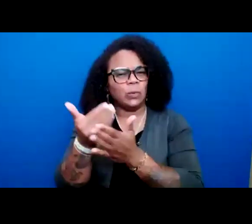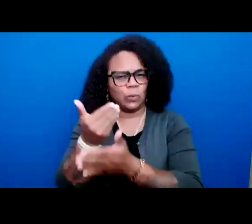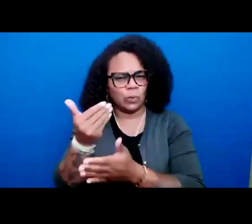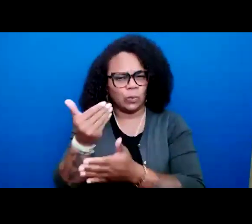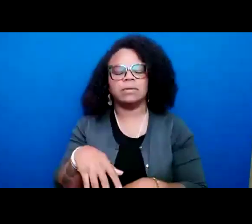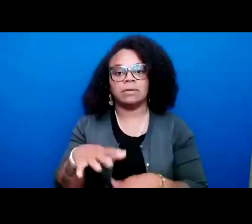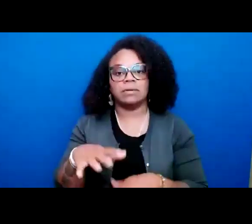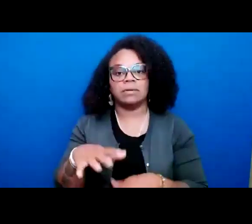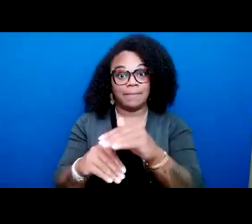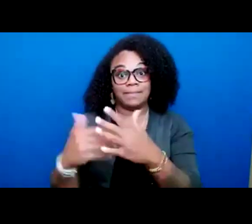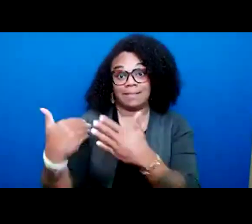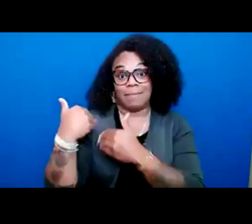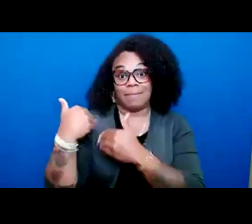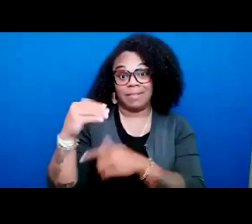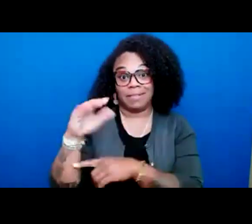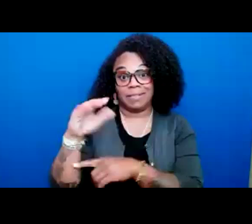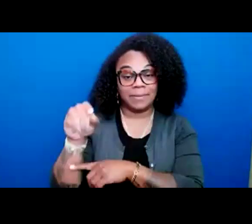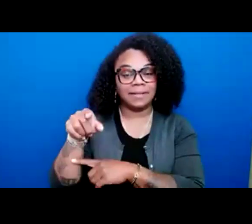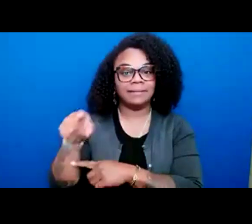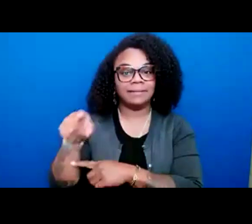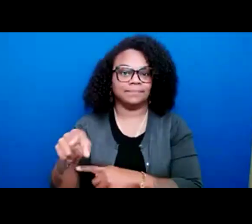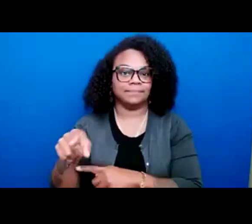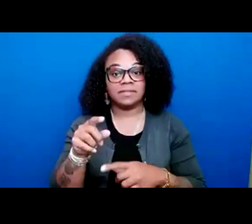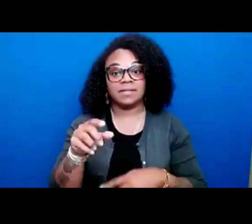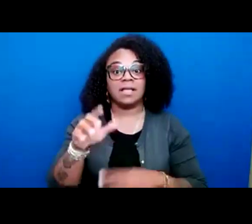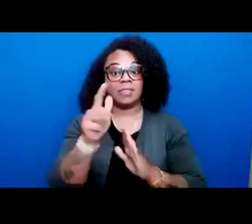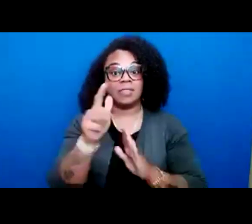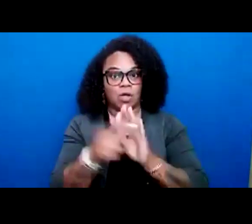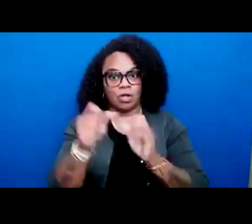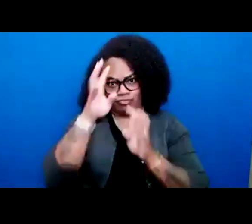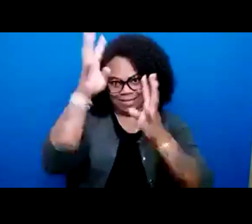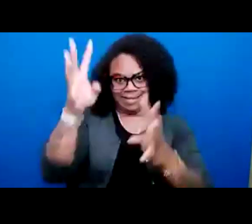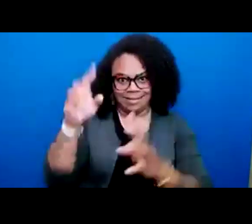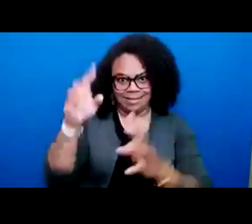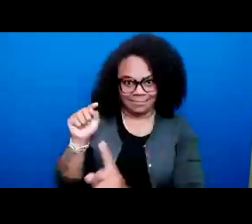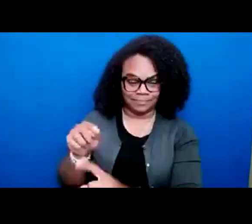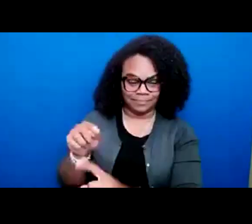liability company is a creation by statute, and